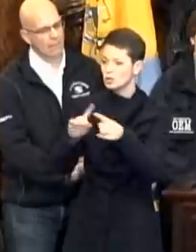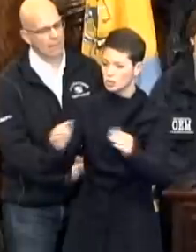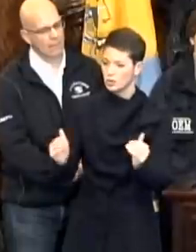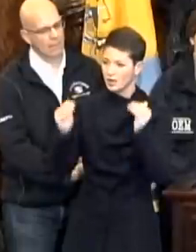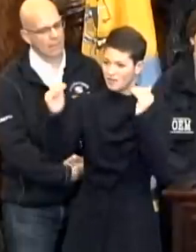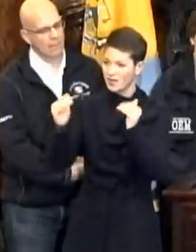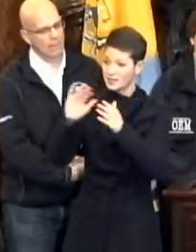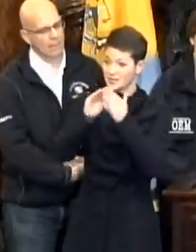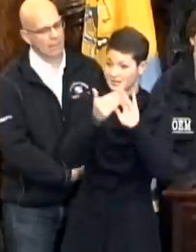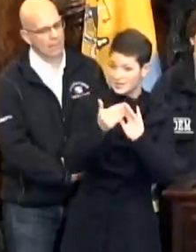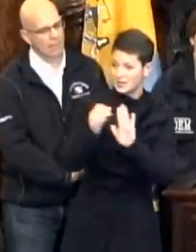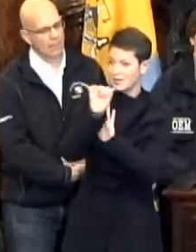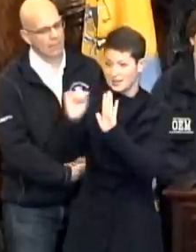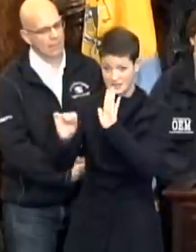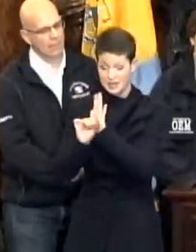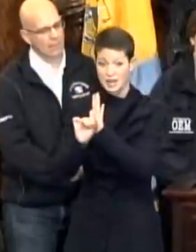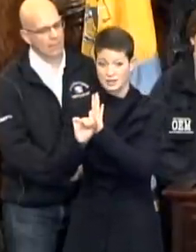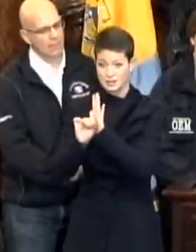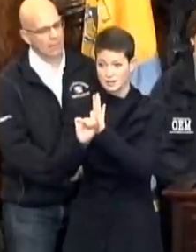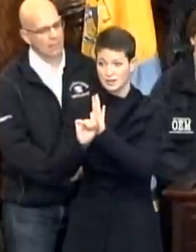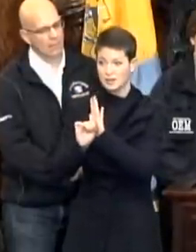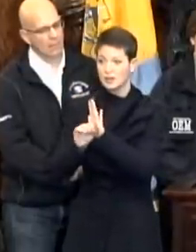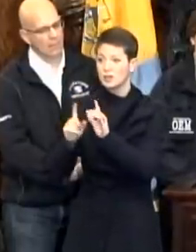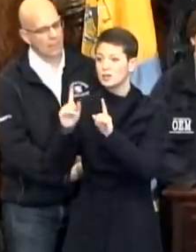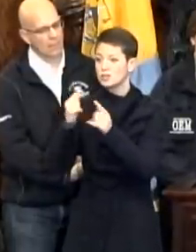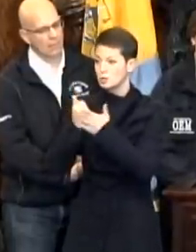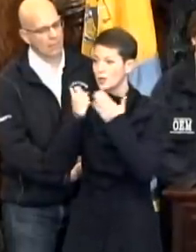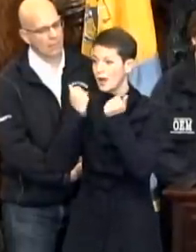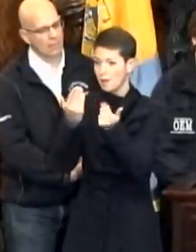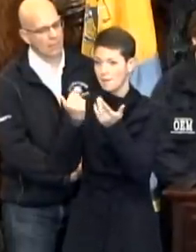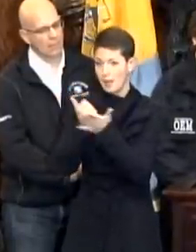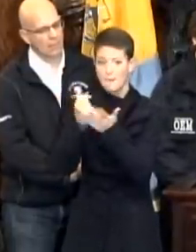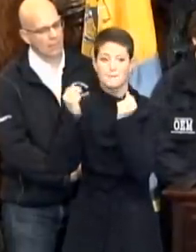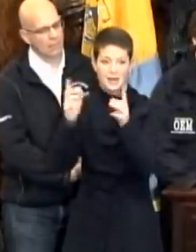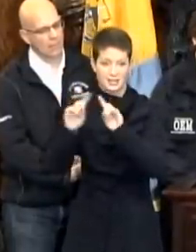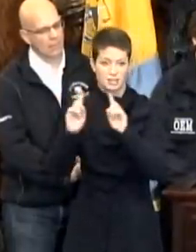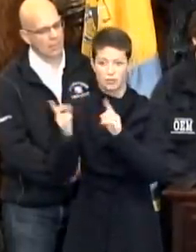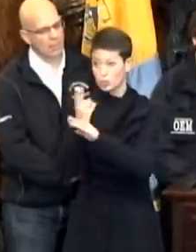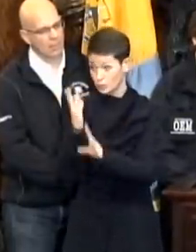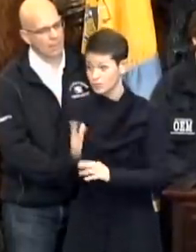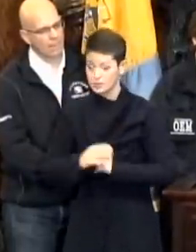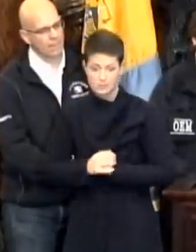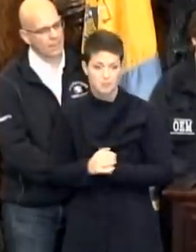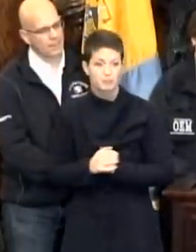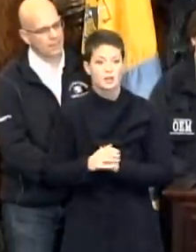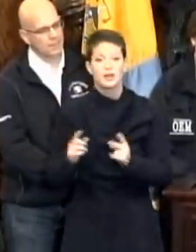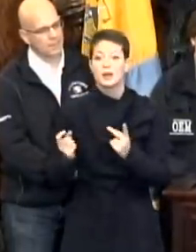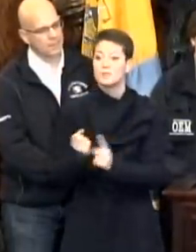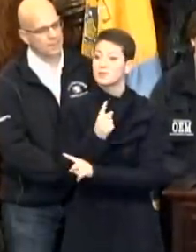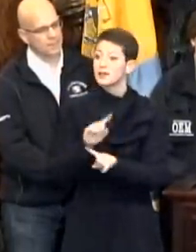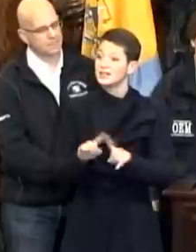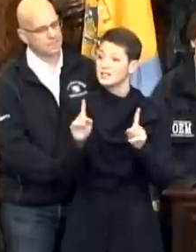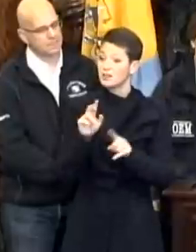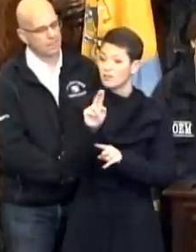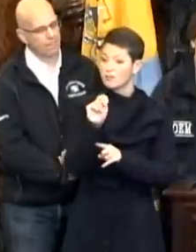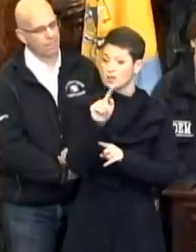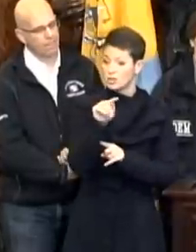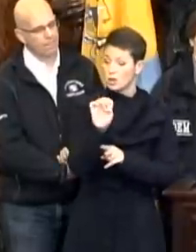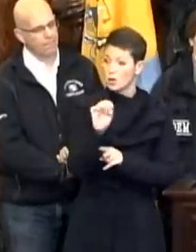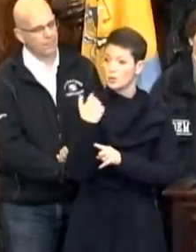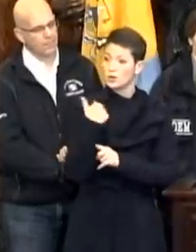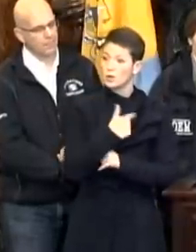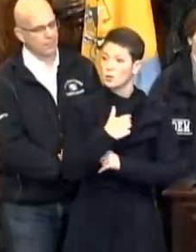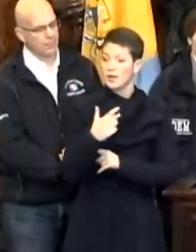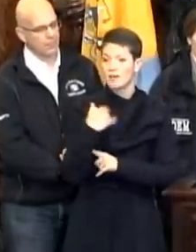city, a state, on behalf of millions of consumers. On another note, we have a number today